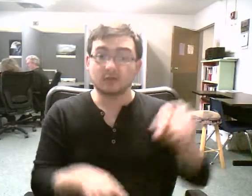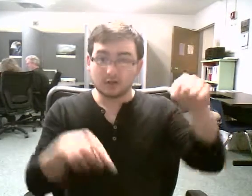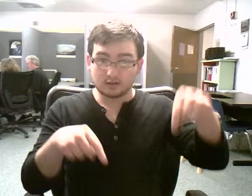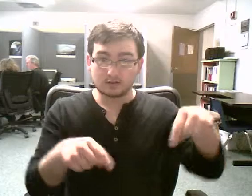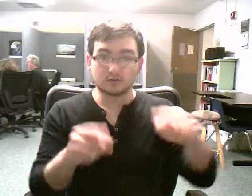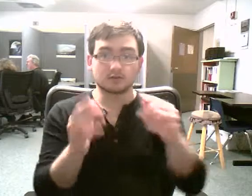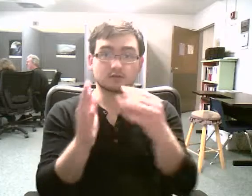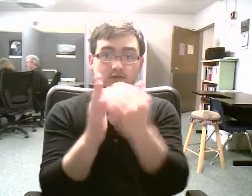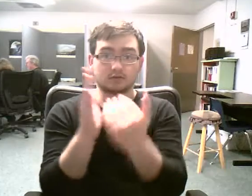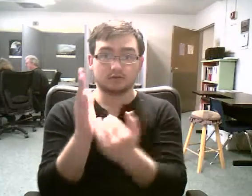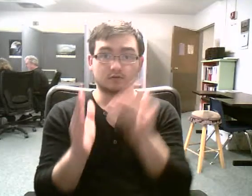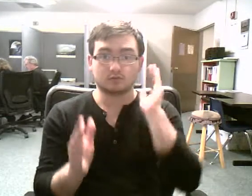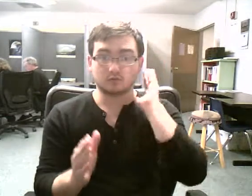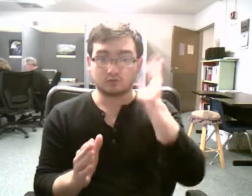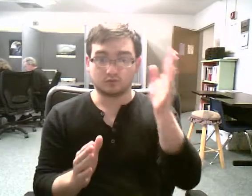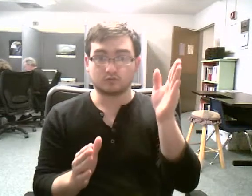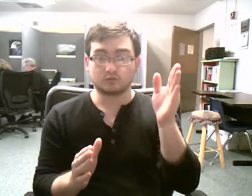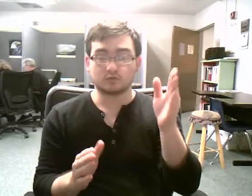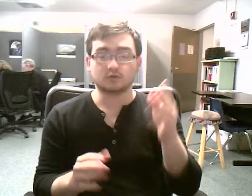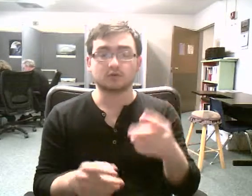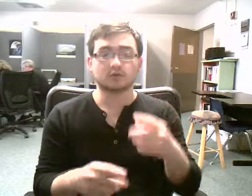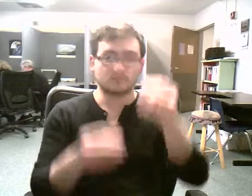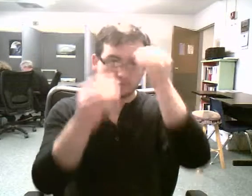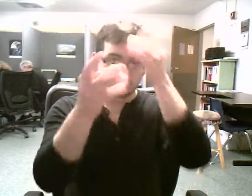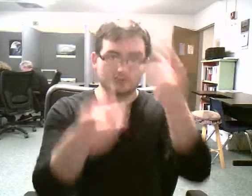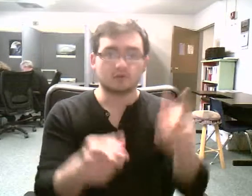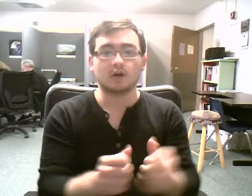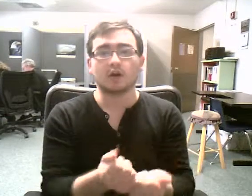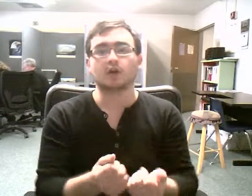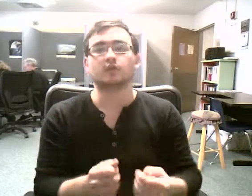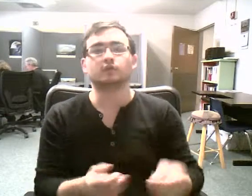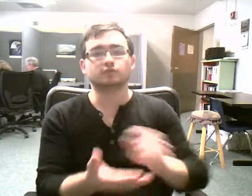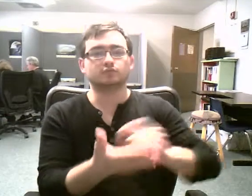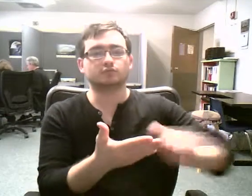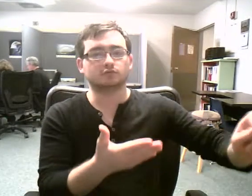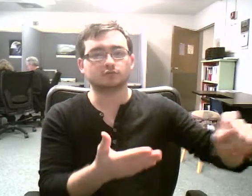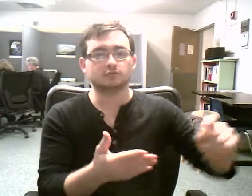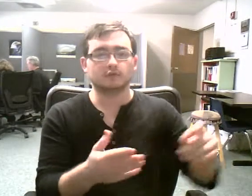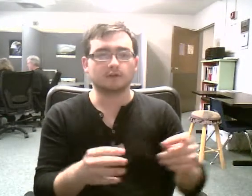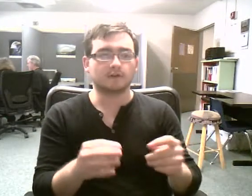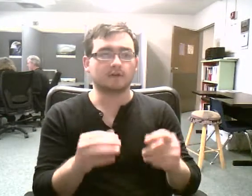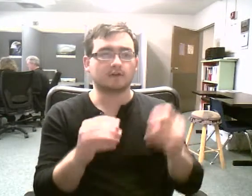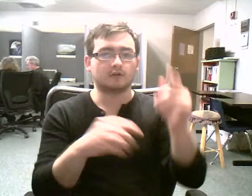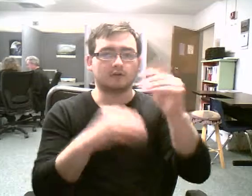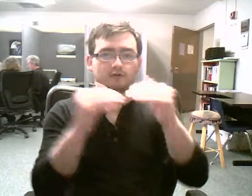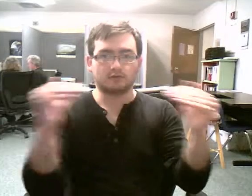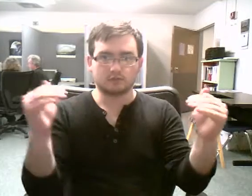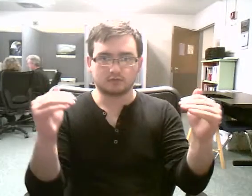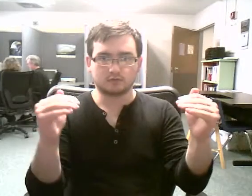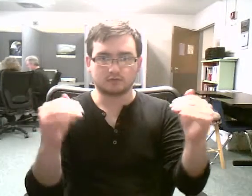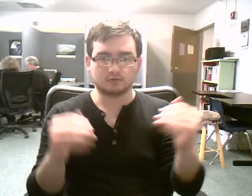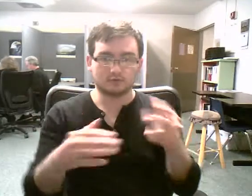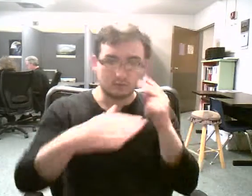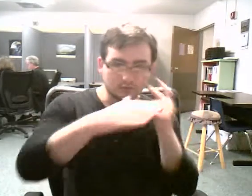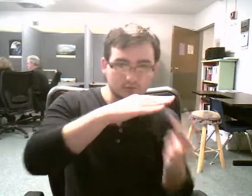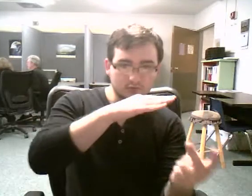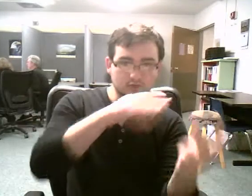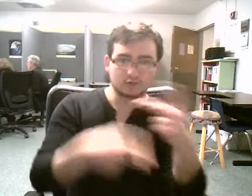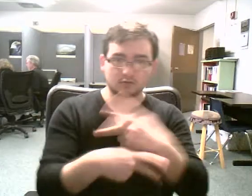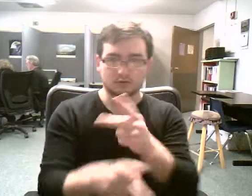be able to write the formulas for the reactants, predict the formulas for the products, and balance